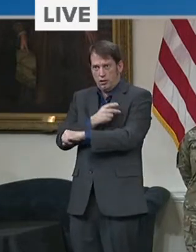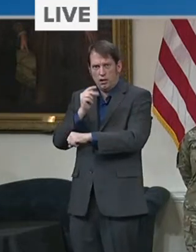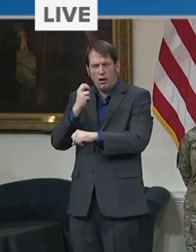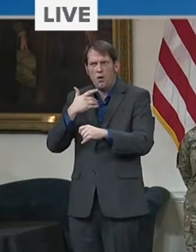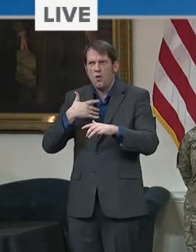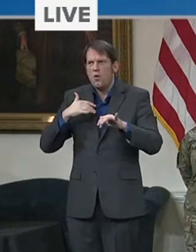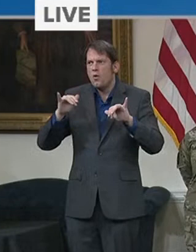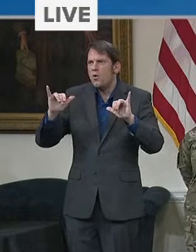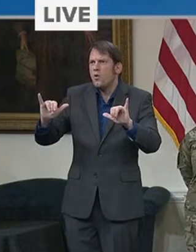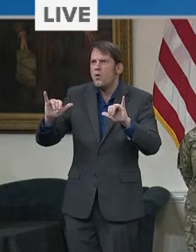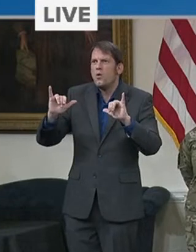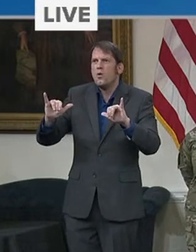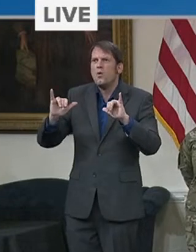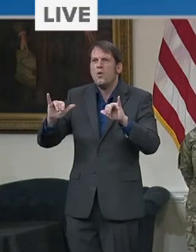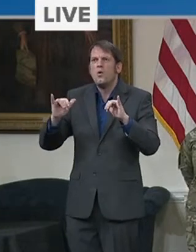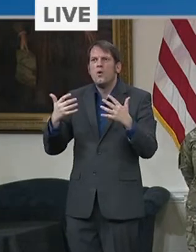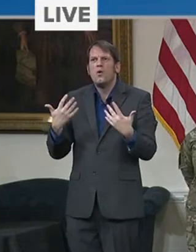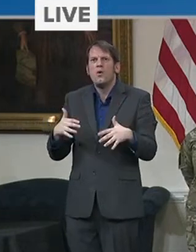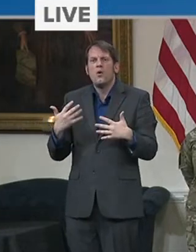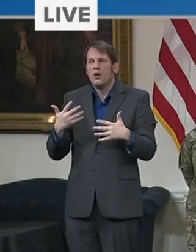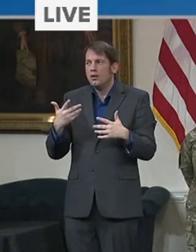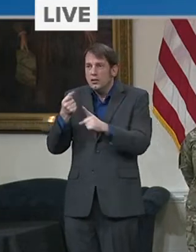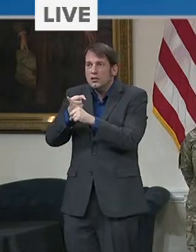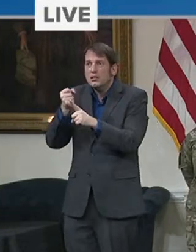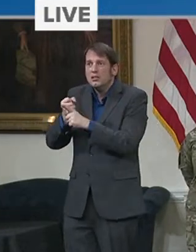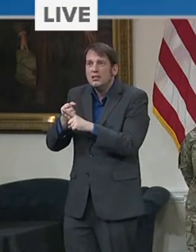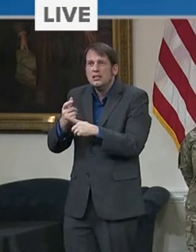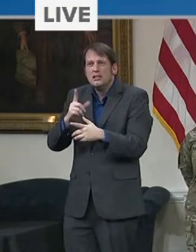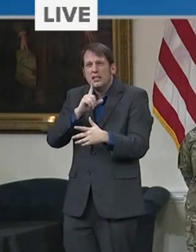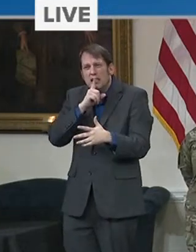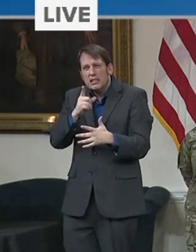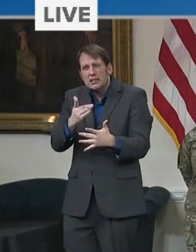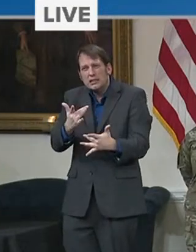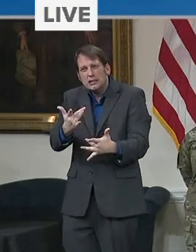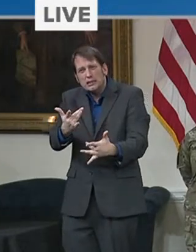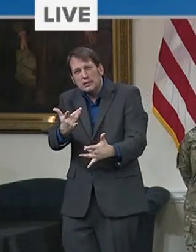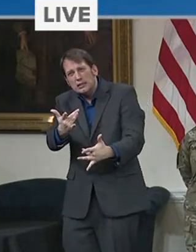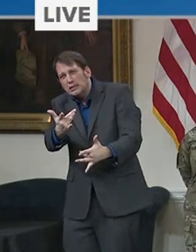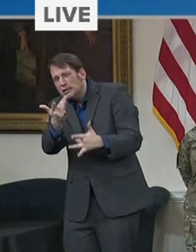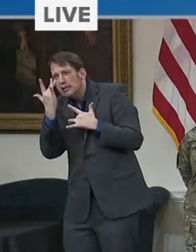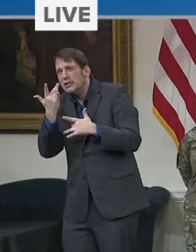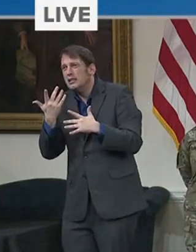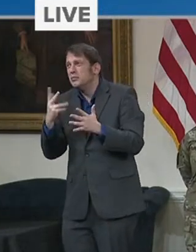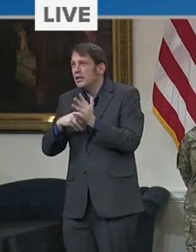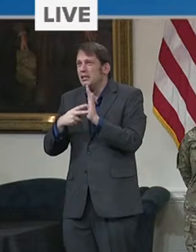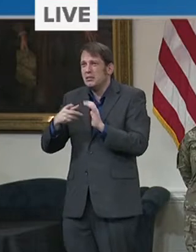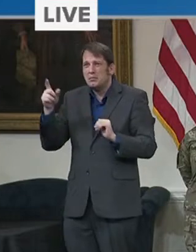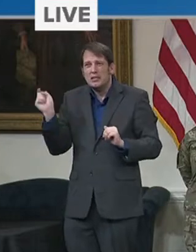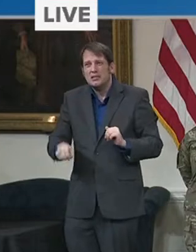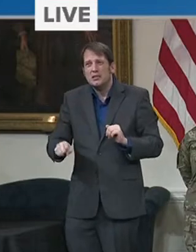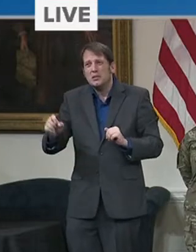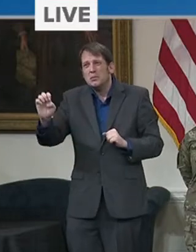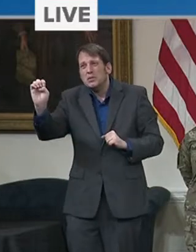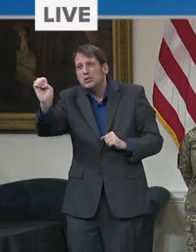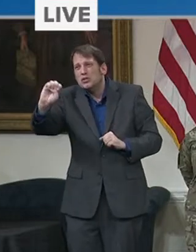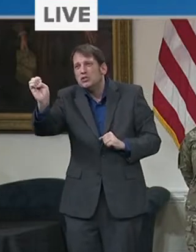become severely ill, requiring emergency treatment because of a preventable